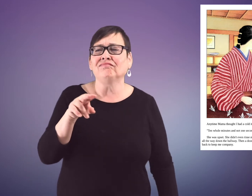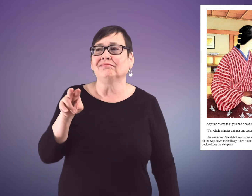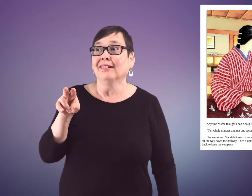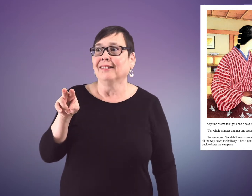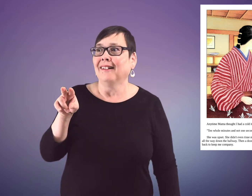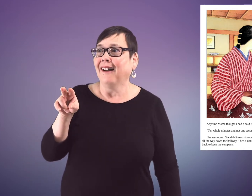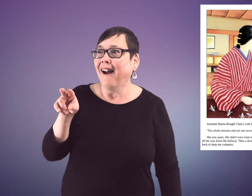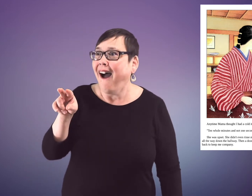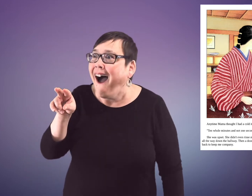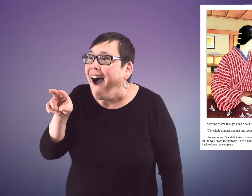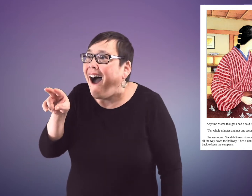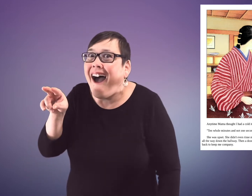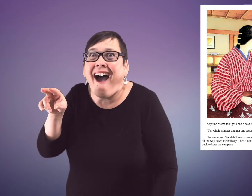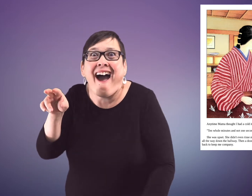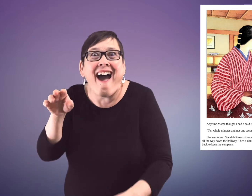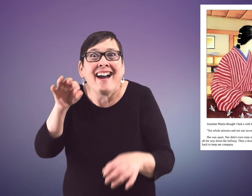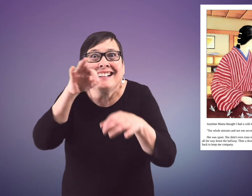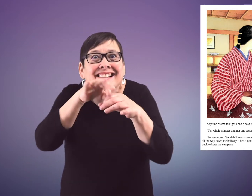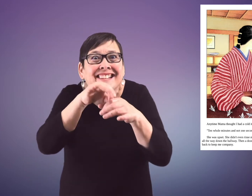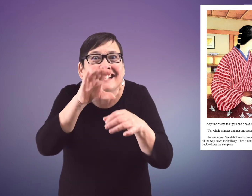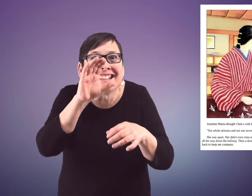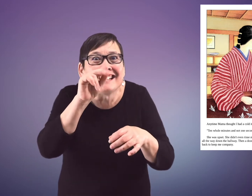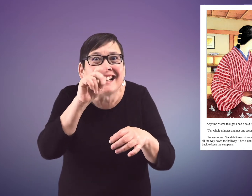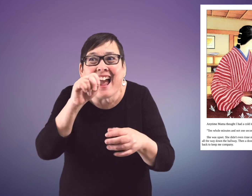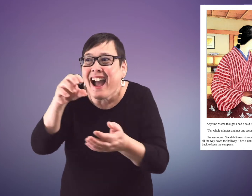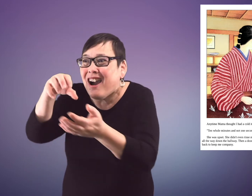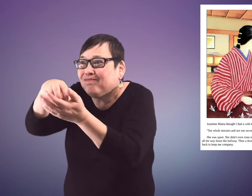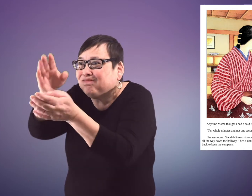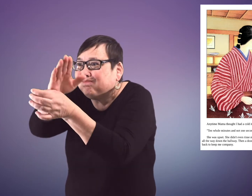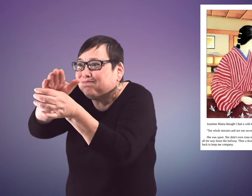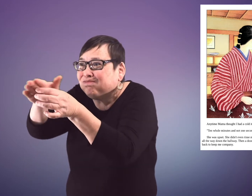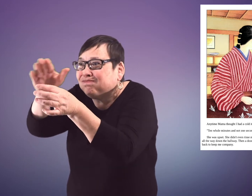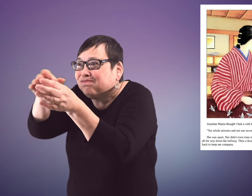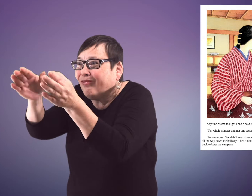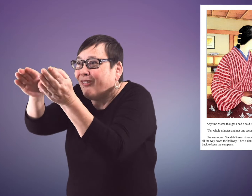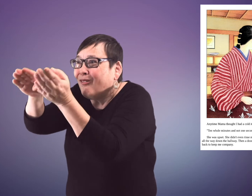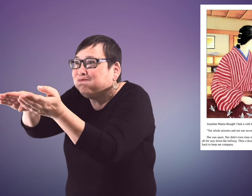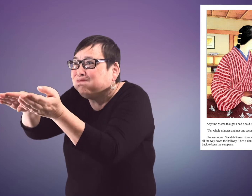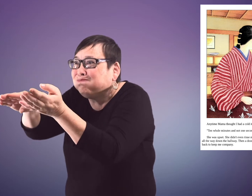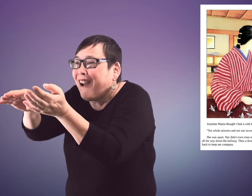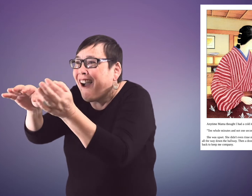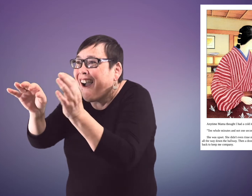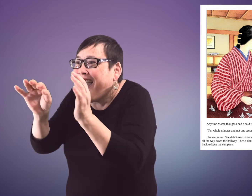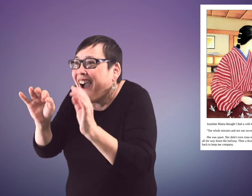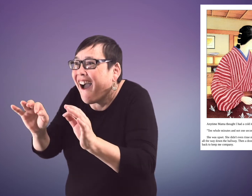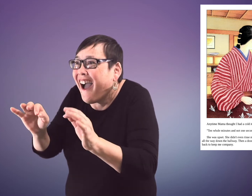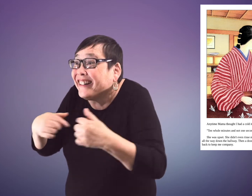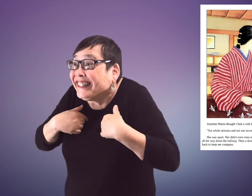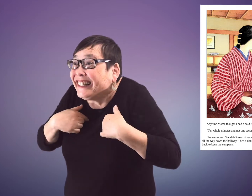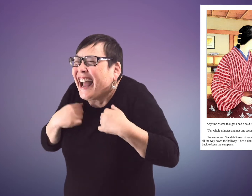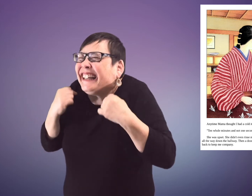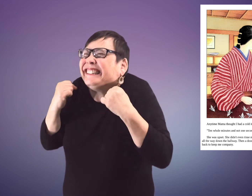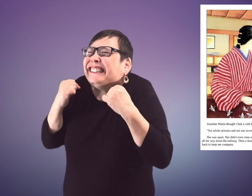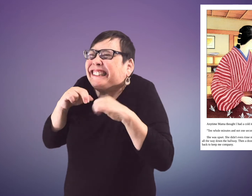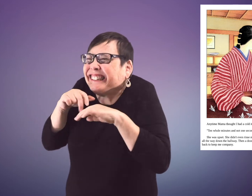But I saw there were 2 slices of my favorite tea cake waiting just for